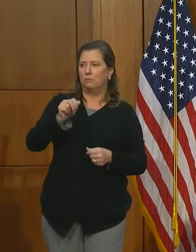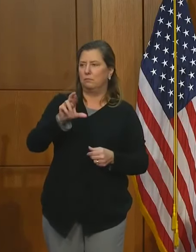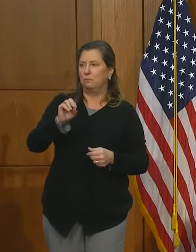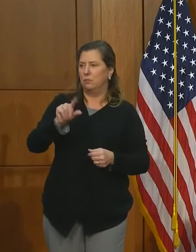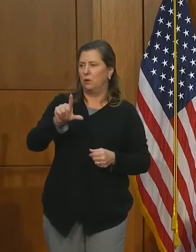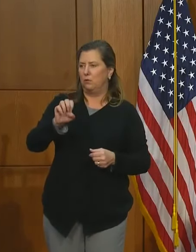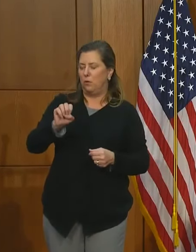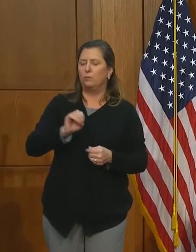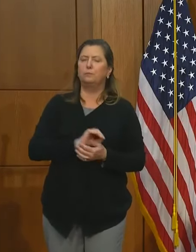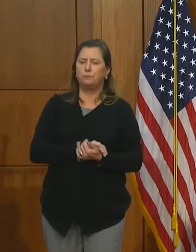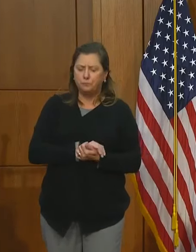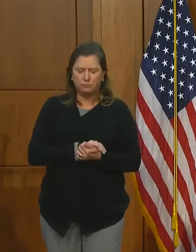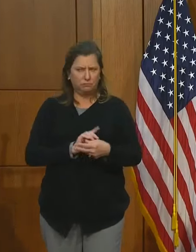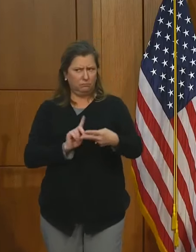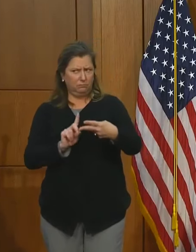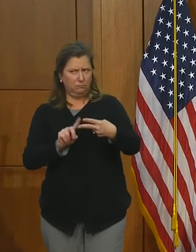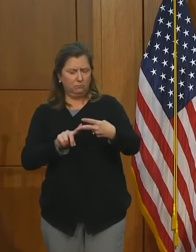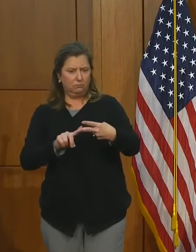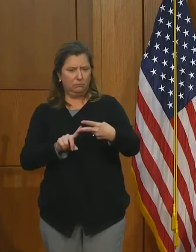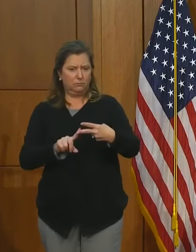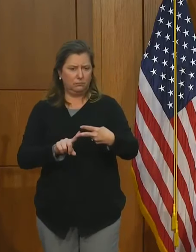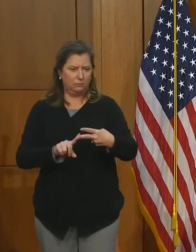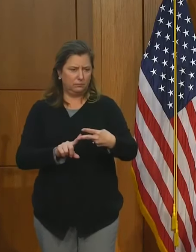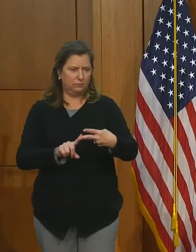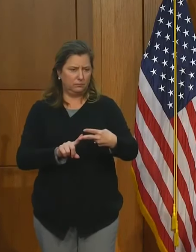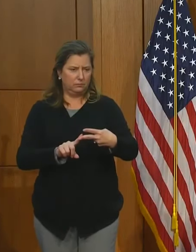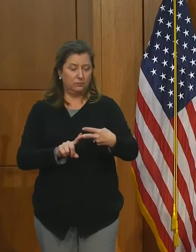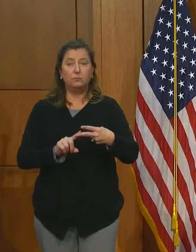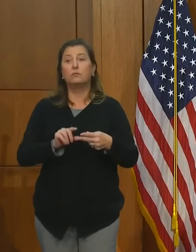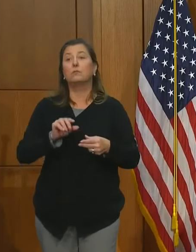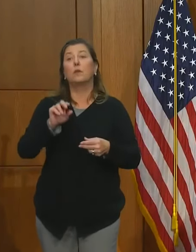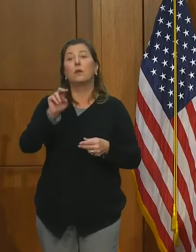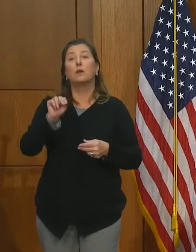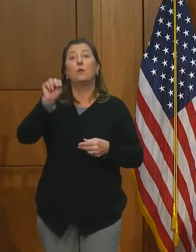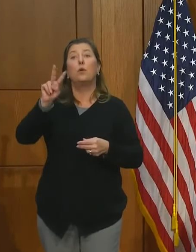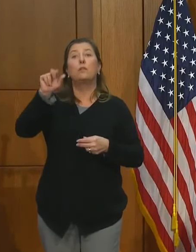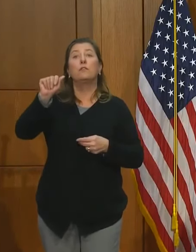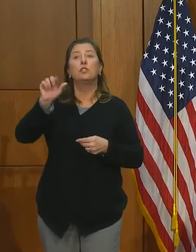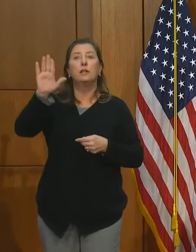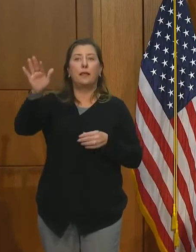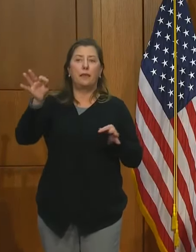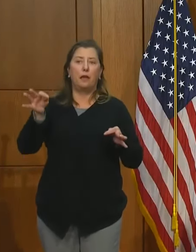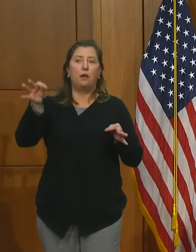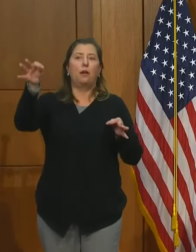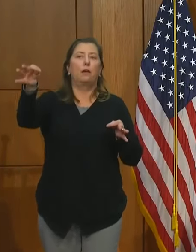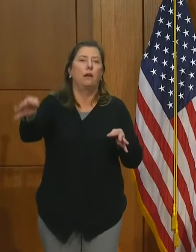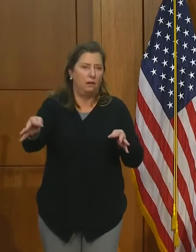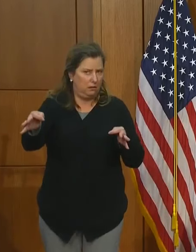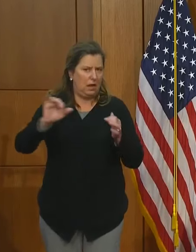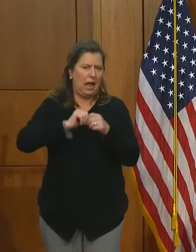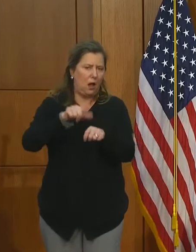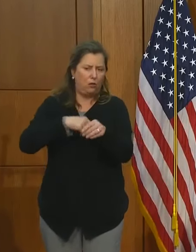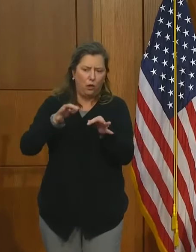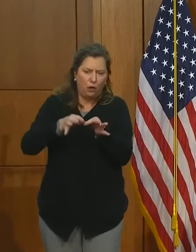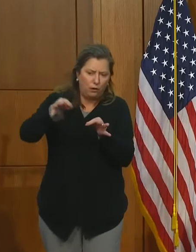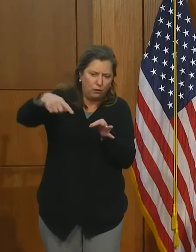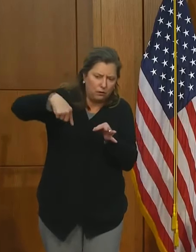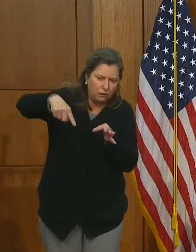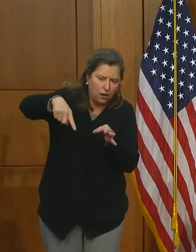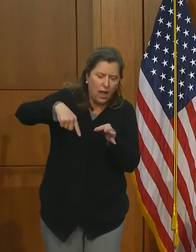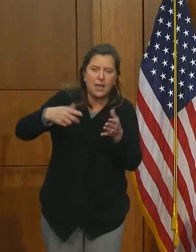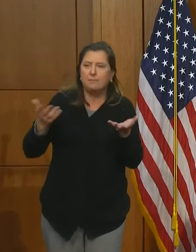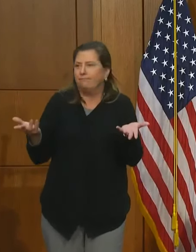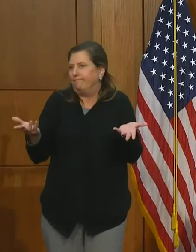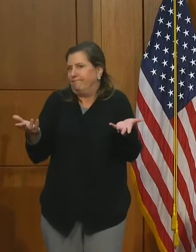The second question was, how long will Northern Virginia delay going into phase one? And that's to